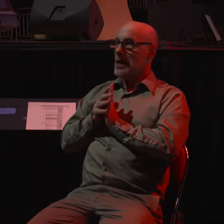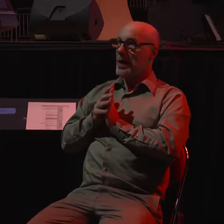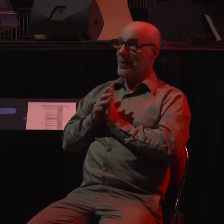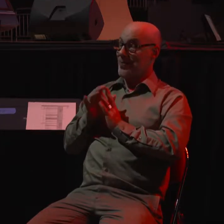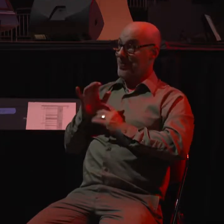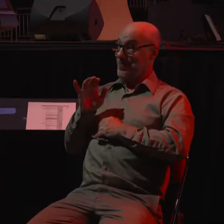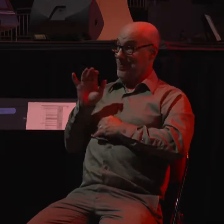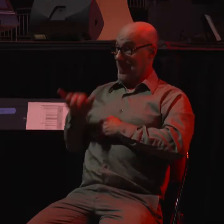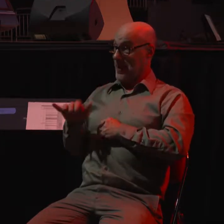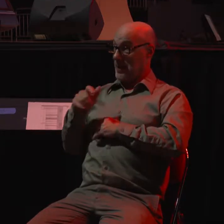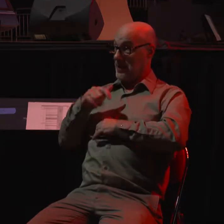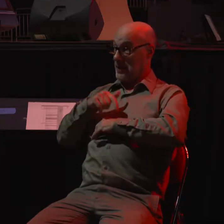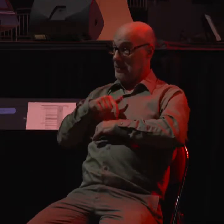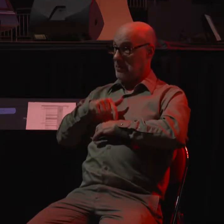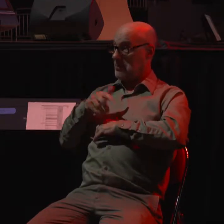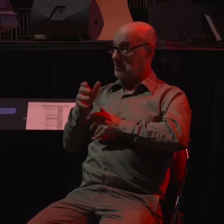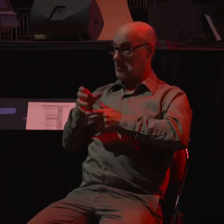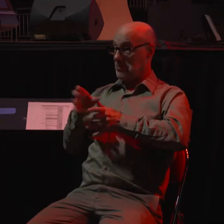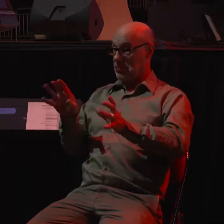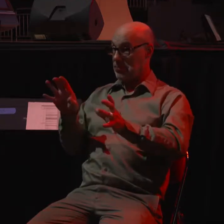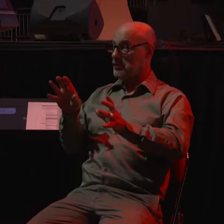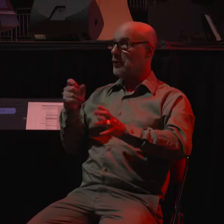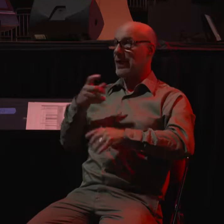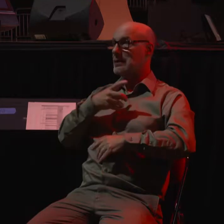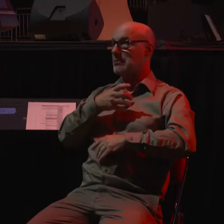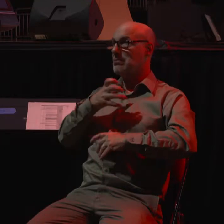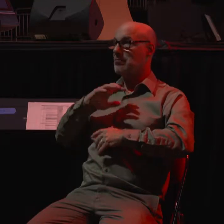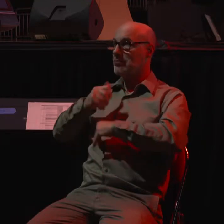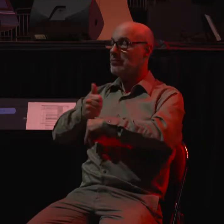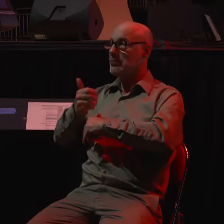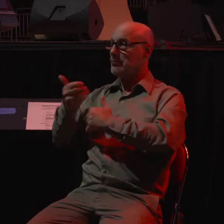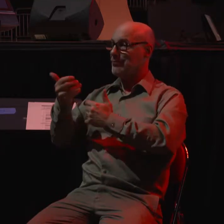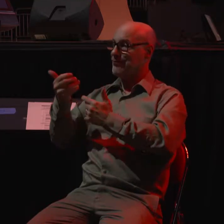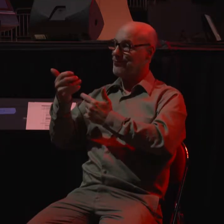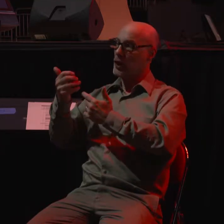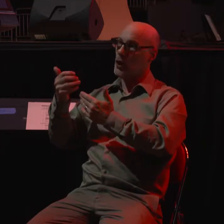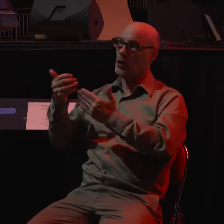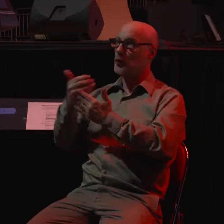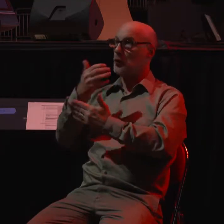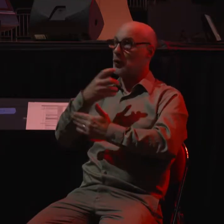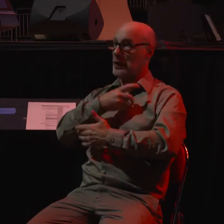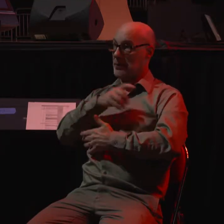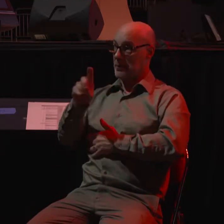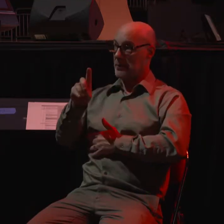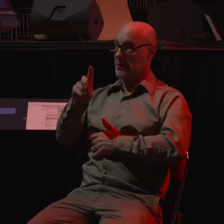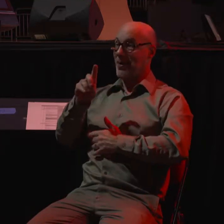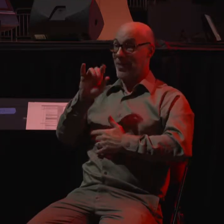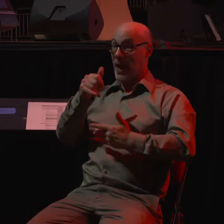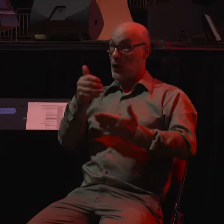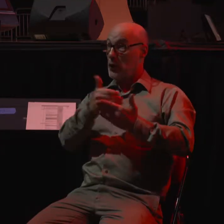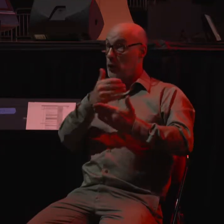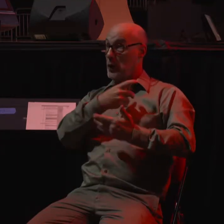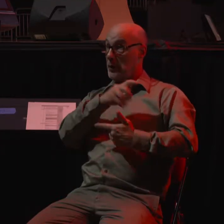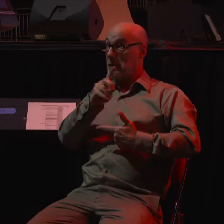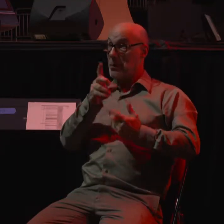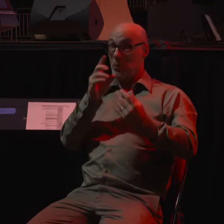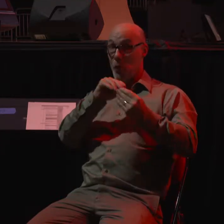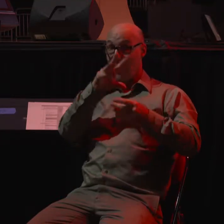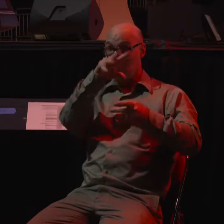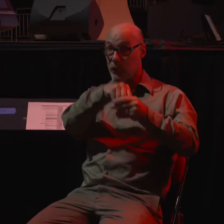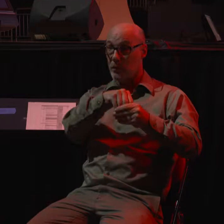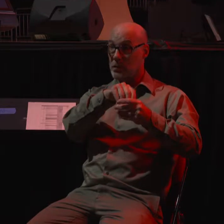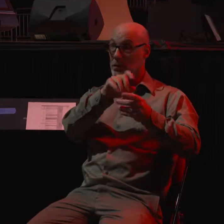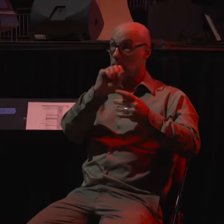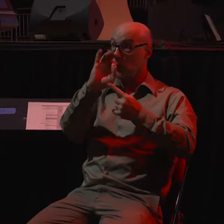division in mindset that it gave birth to a new work. And my father was kind of a part of that circle.